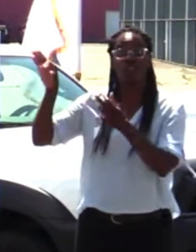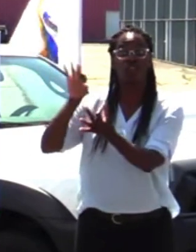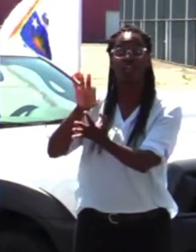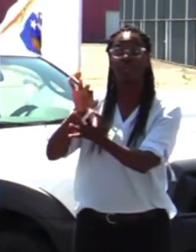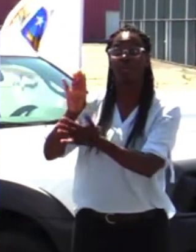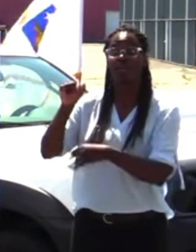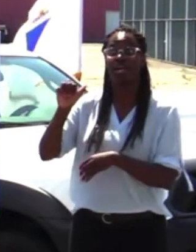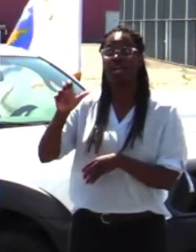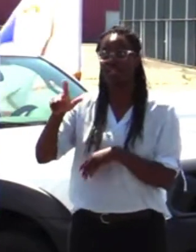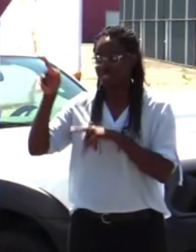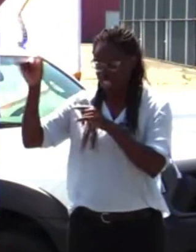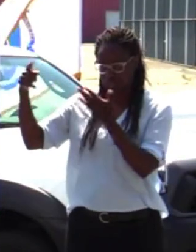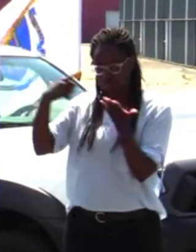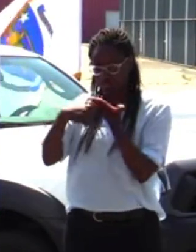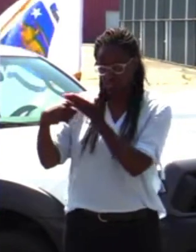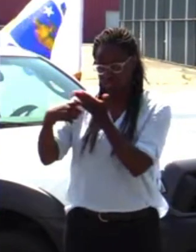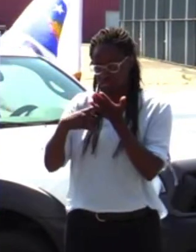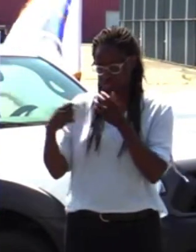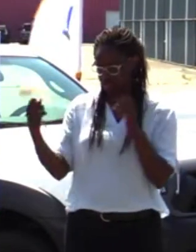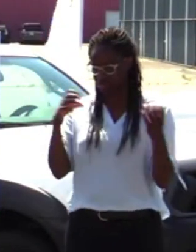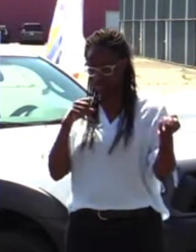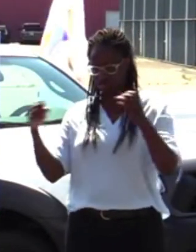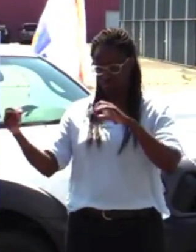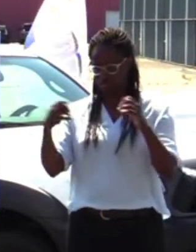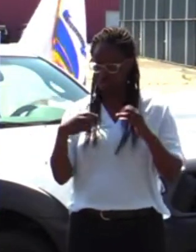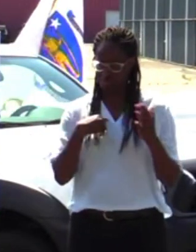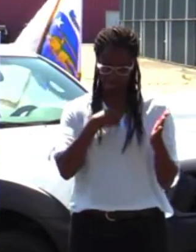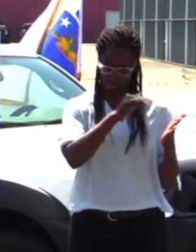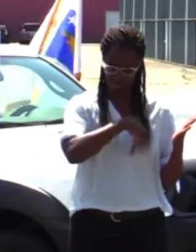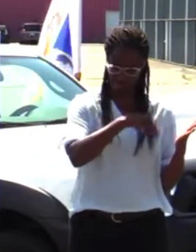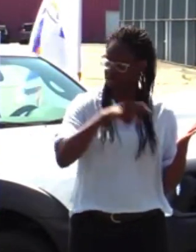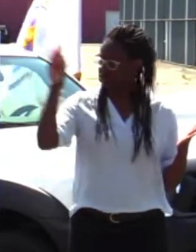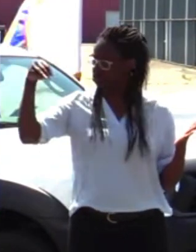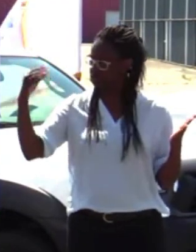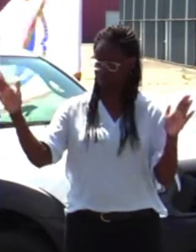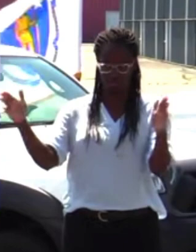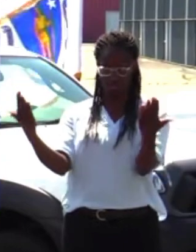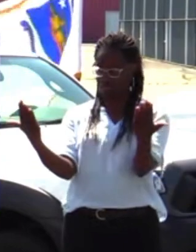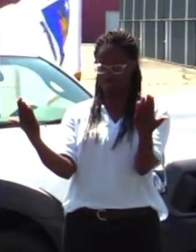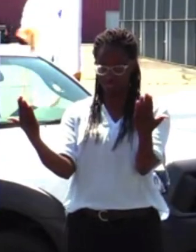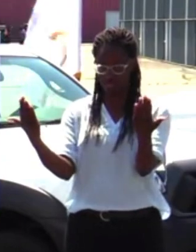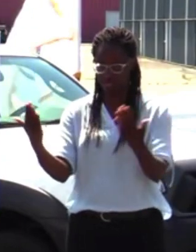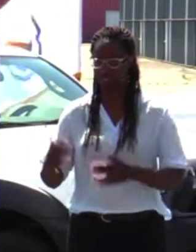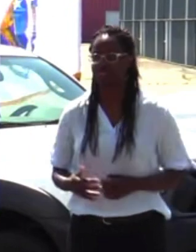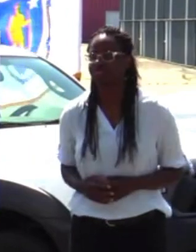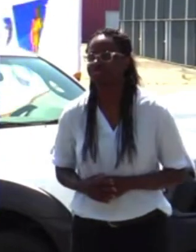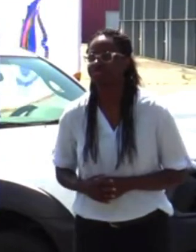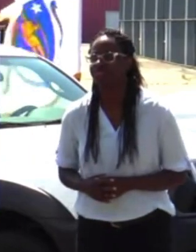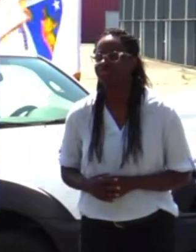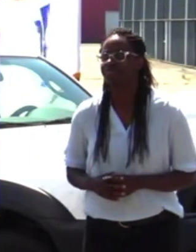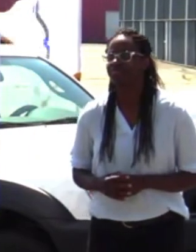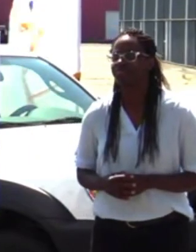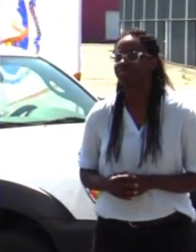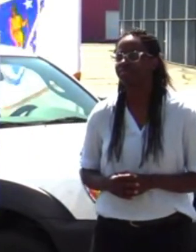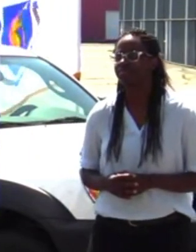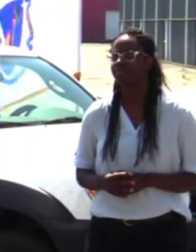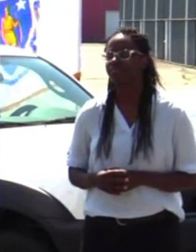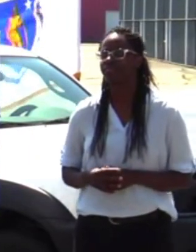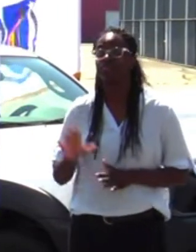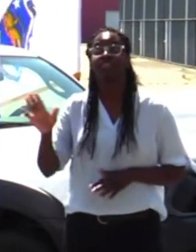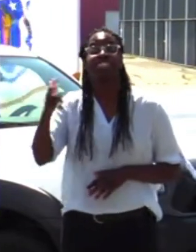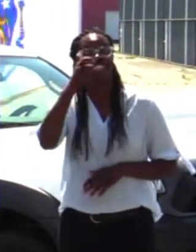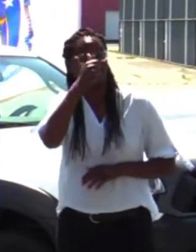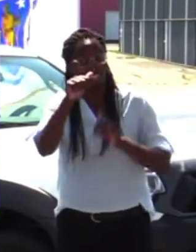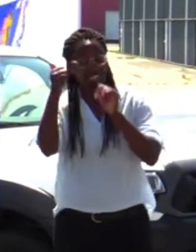what I've ultimately concluded is that there are different things on which every state is more strict or less strict than other